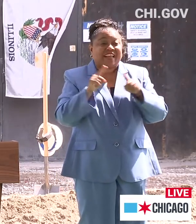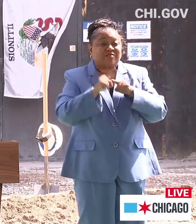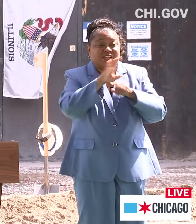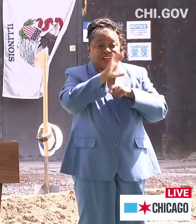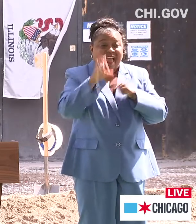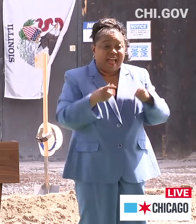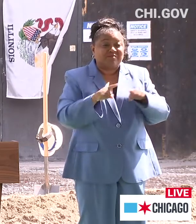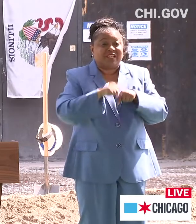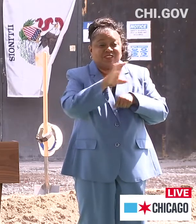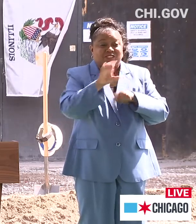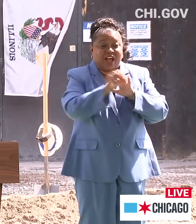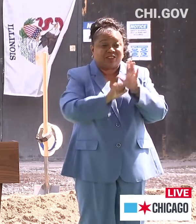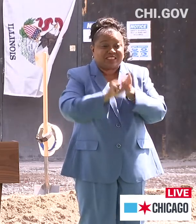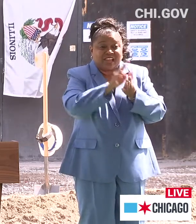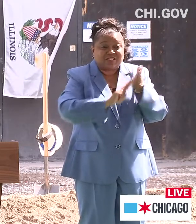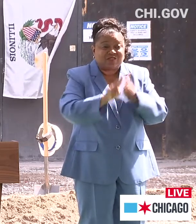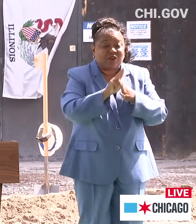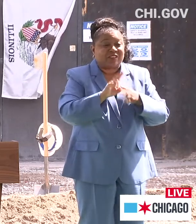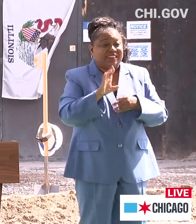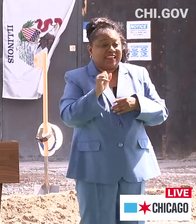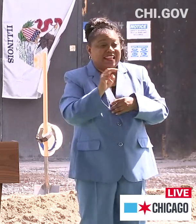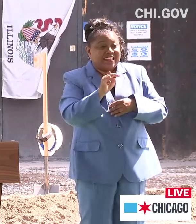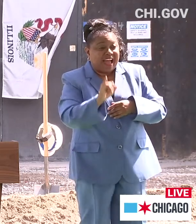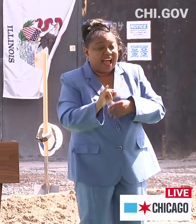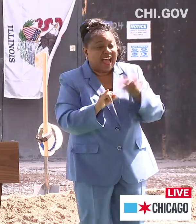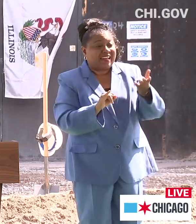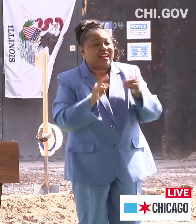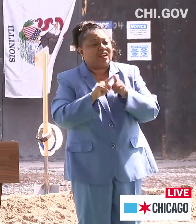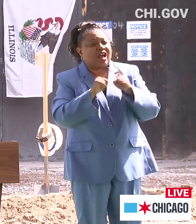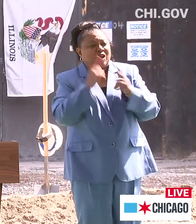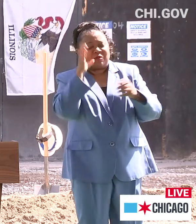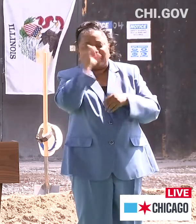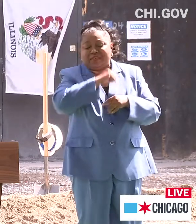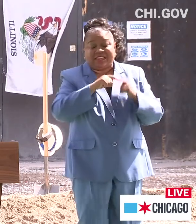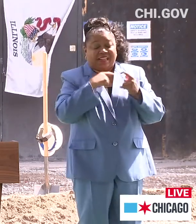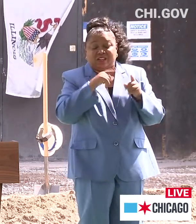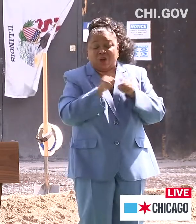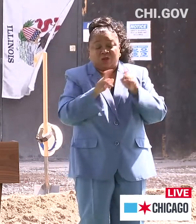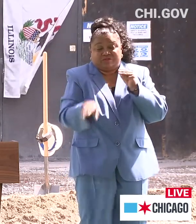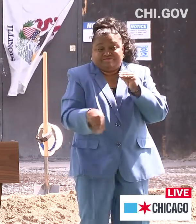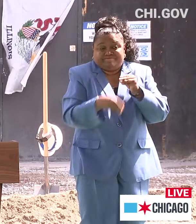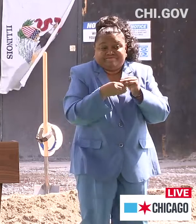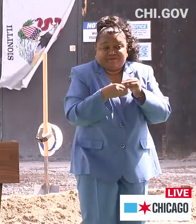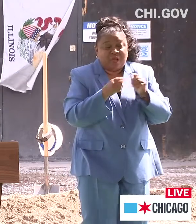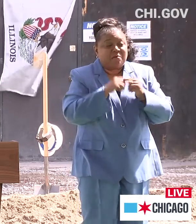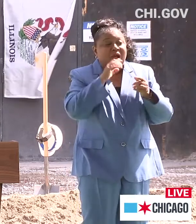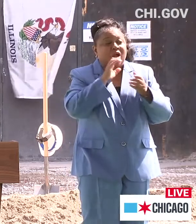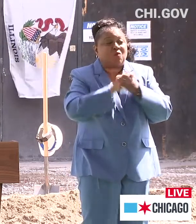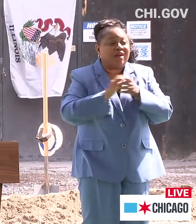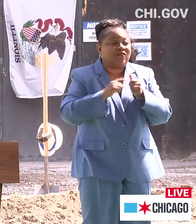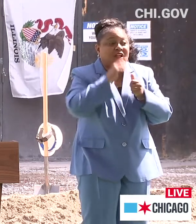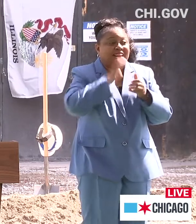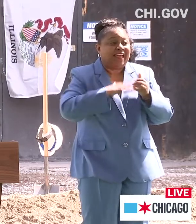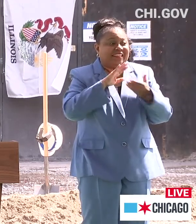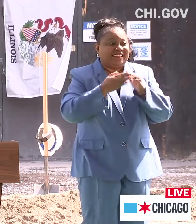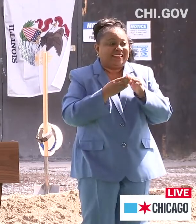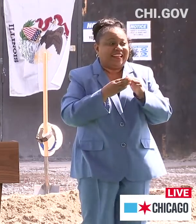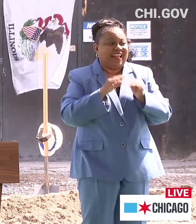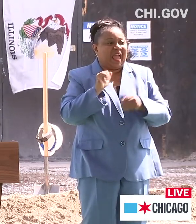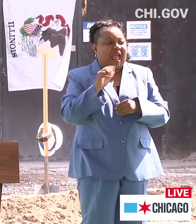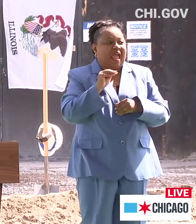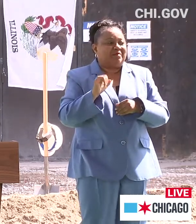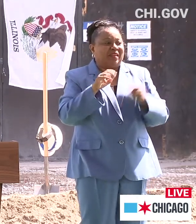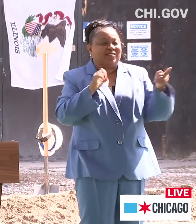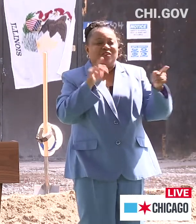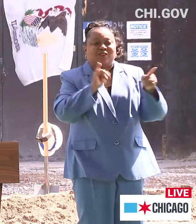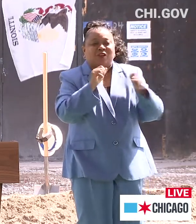State. David Doig of CNI, and I'd be remiss if I didn't also acknowledge my wife, the First Lady of the city, Amy